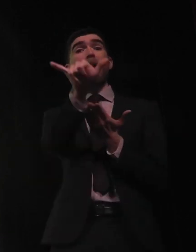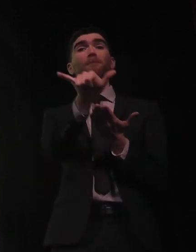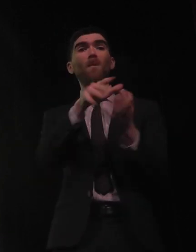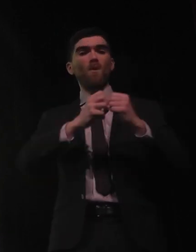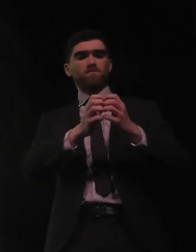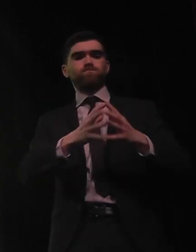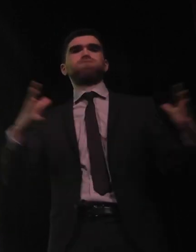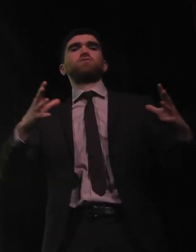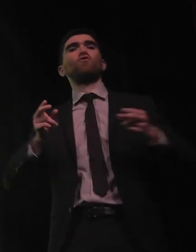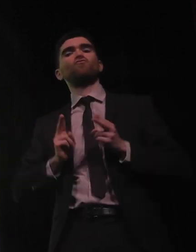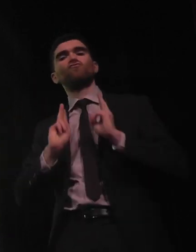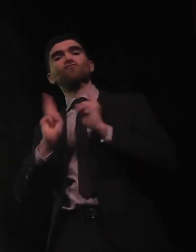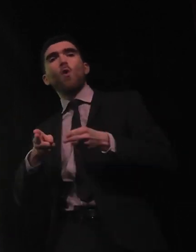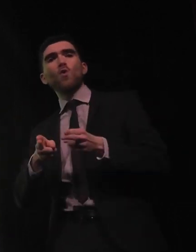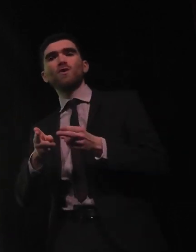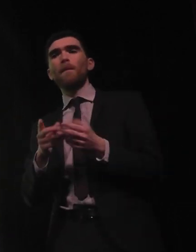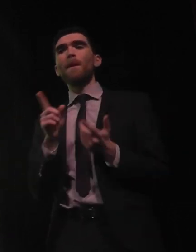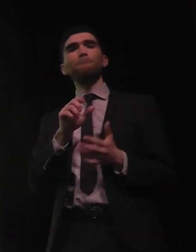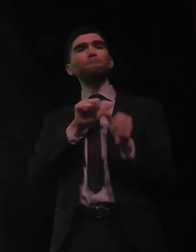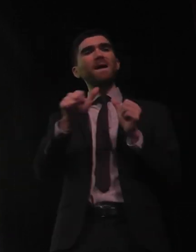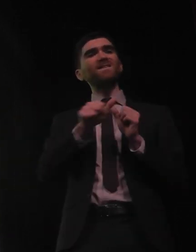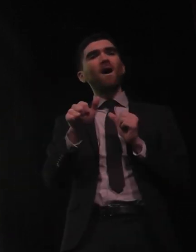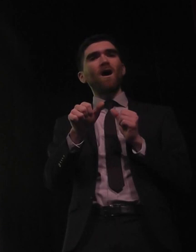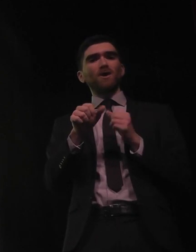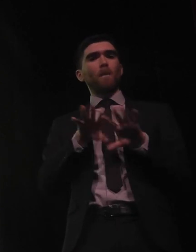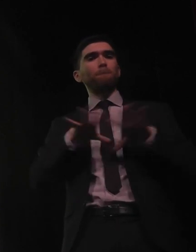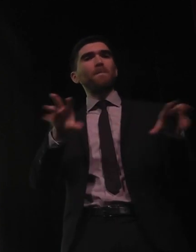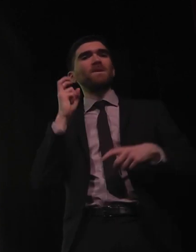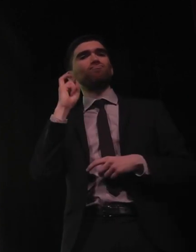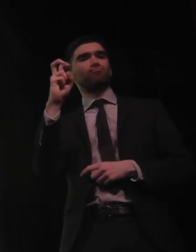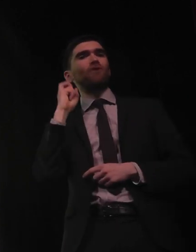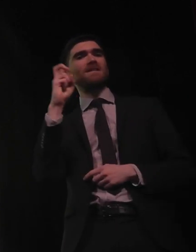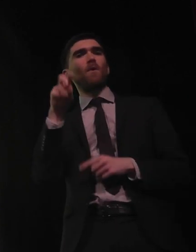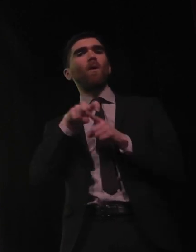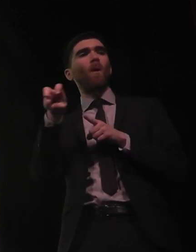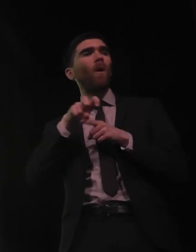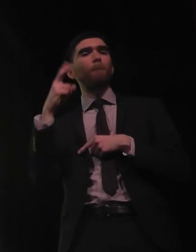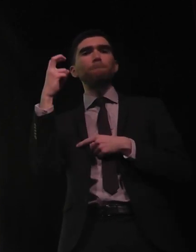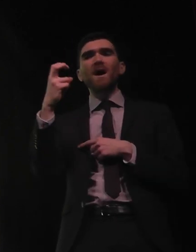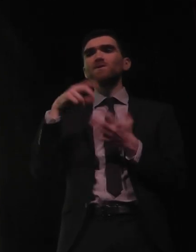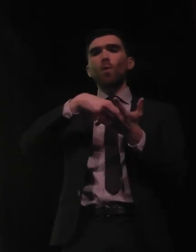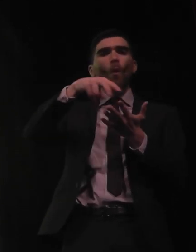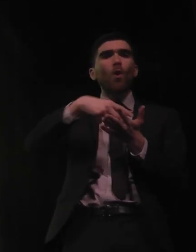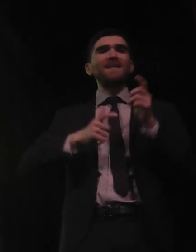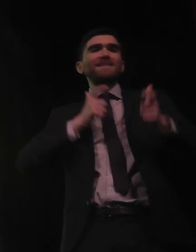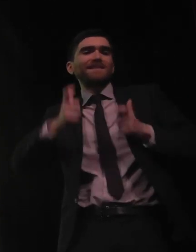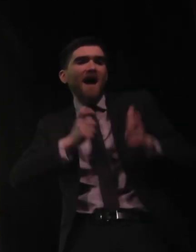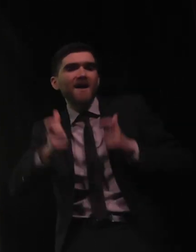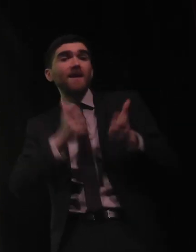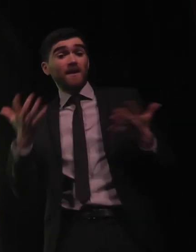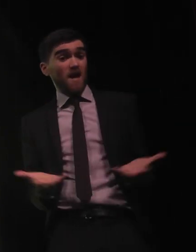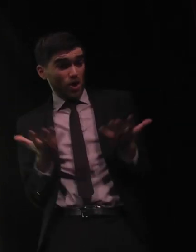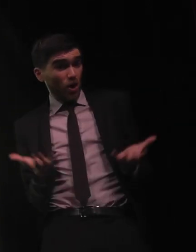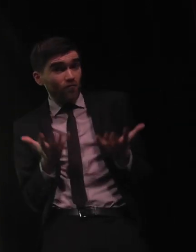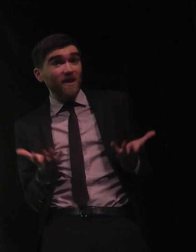instead of affordable public transport and investment in walking and cycling. Yes.